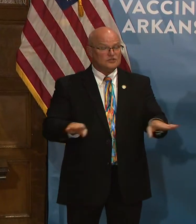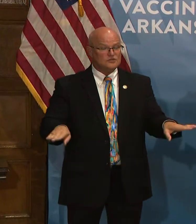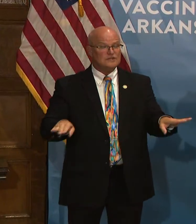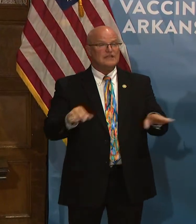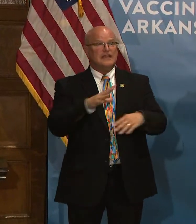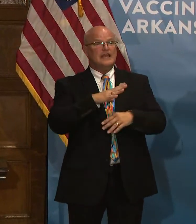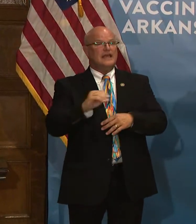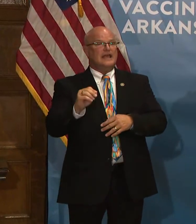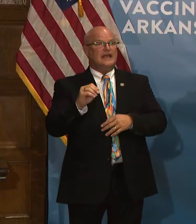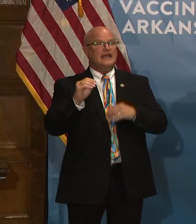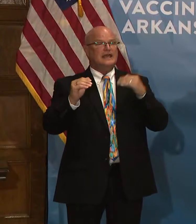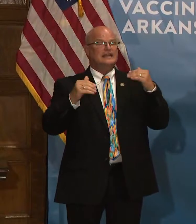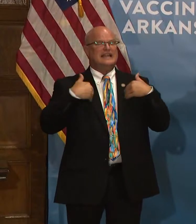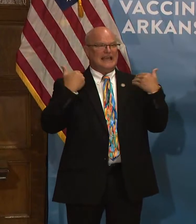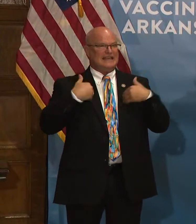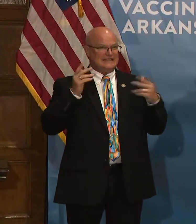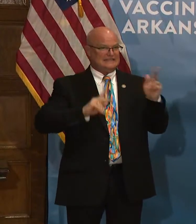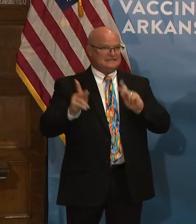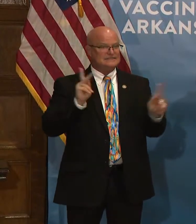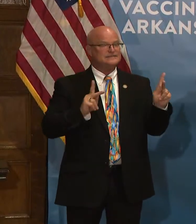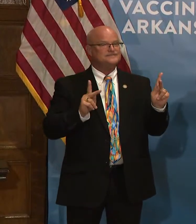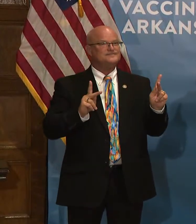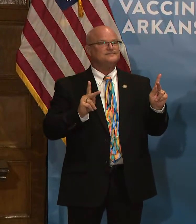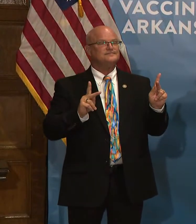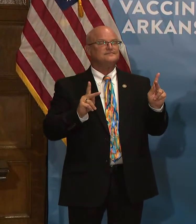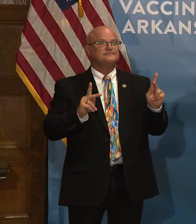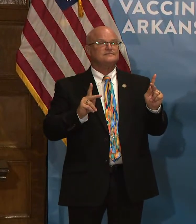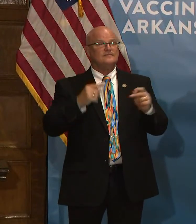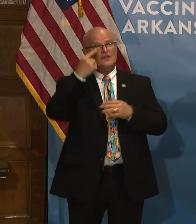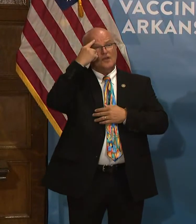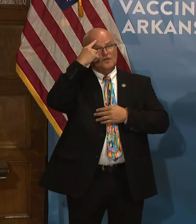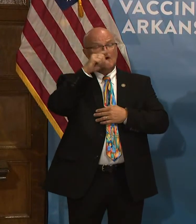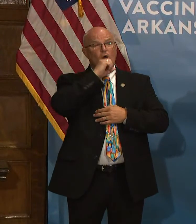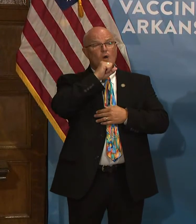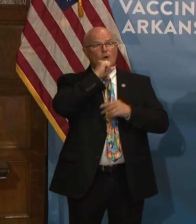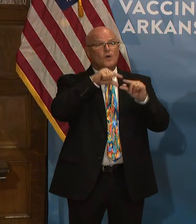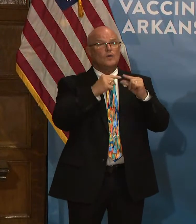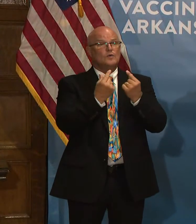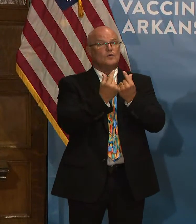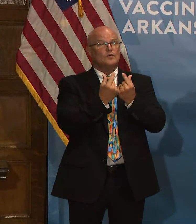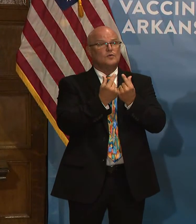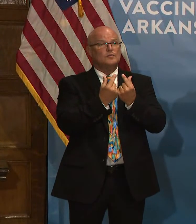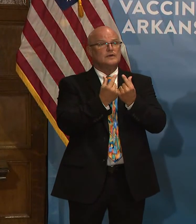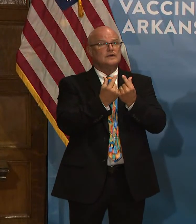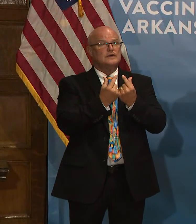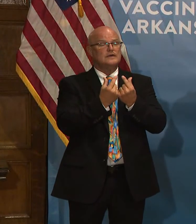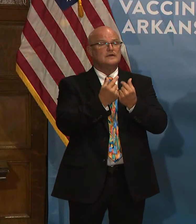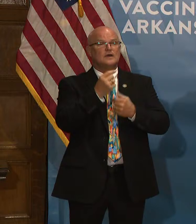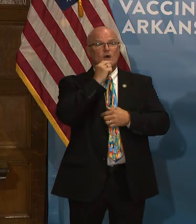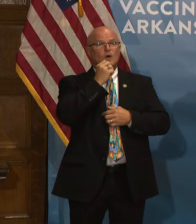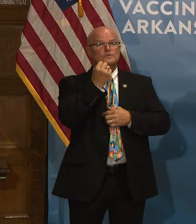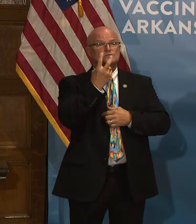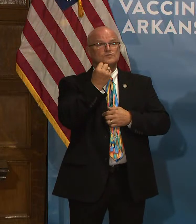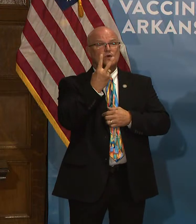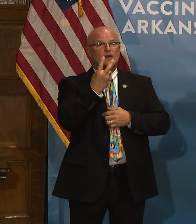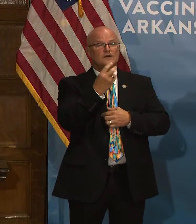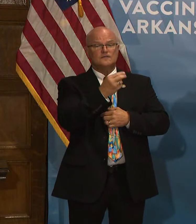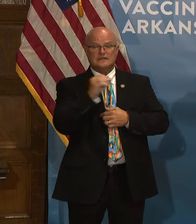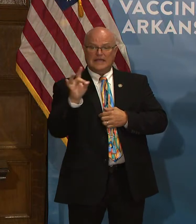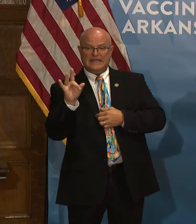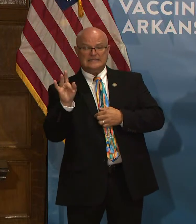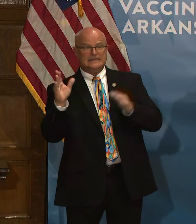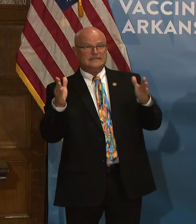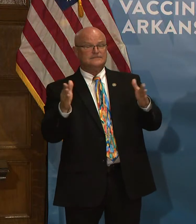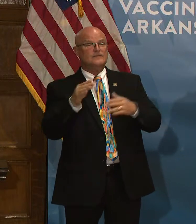in adolescents, really. For the age groups 12 to 18,